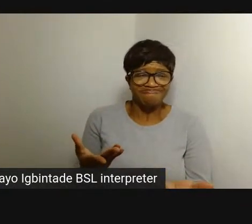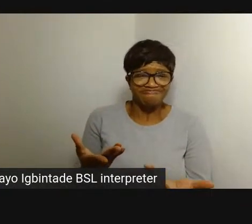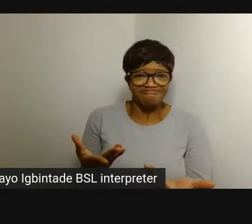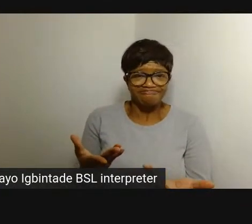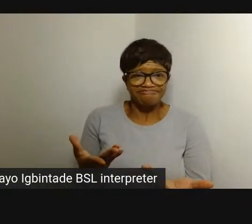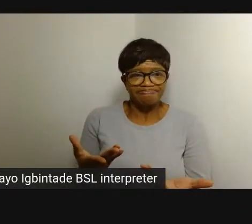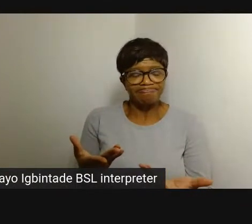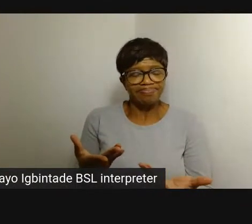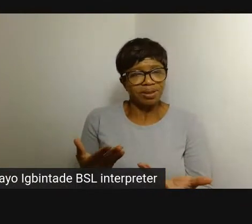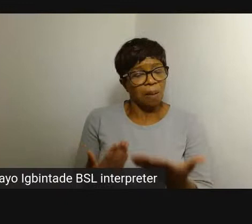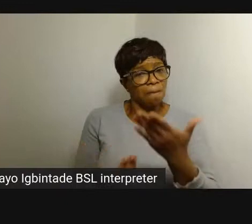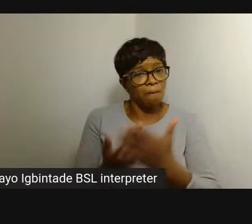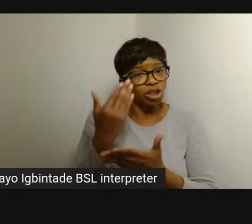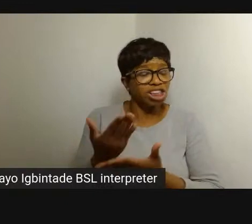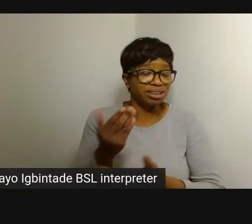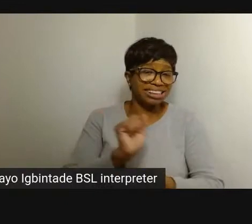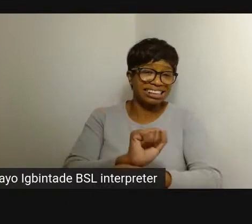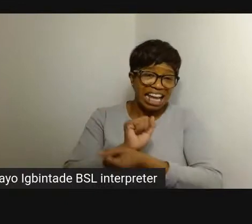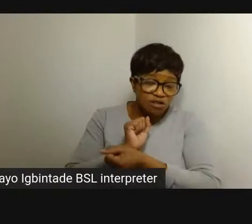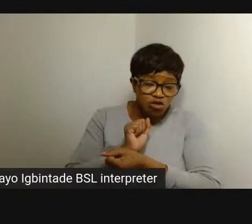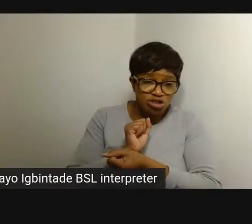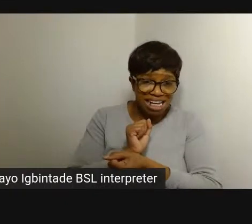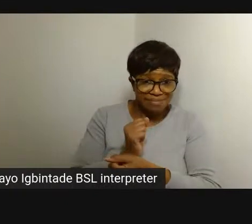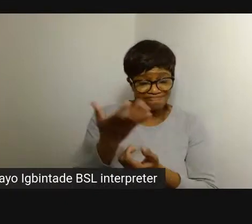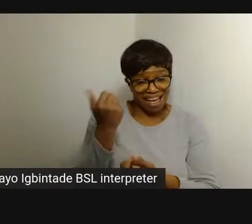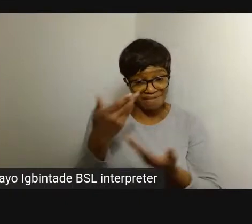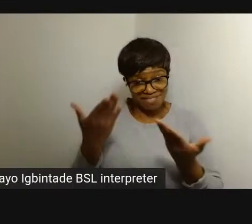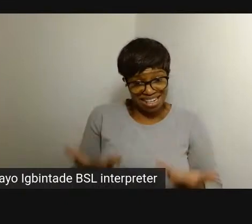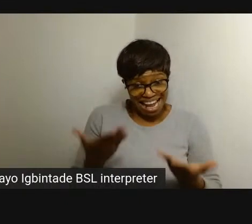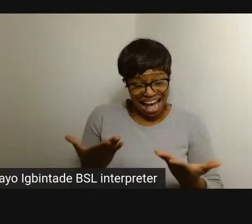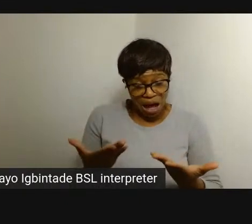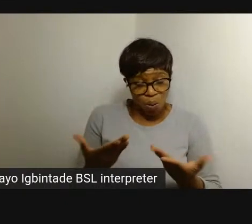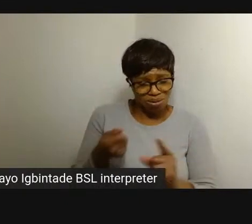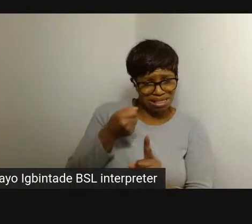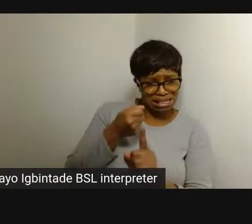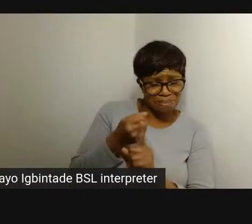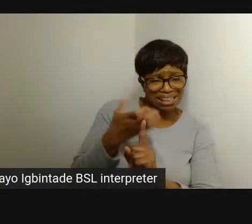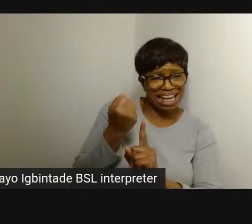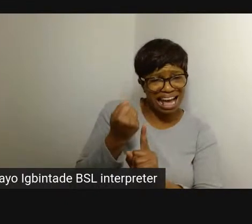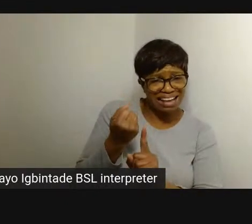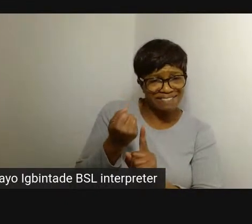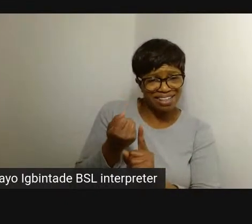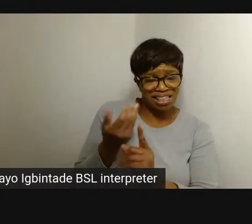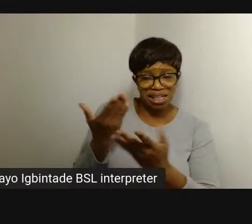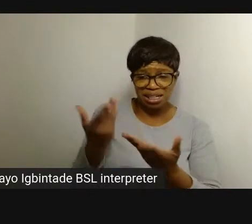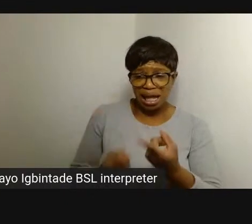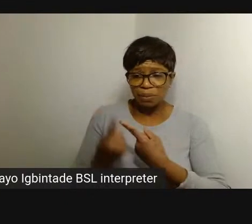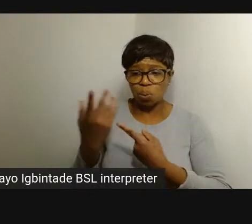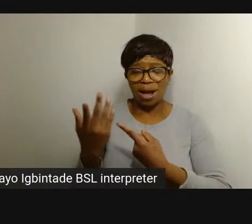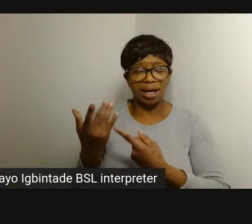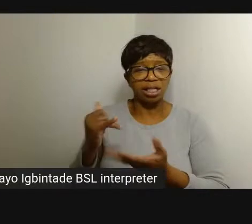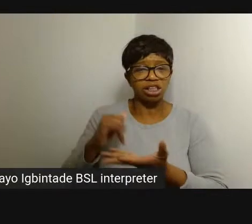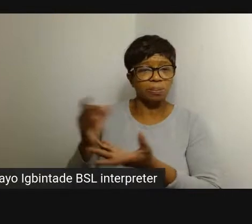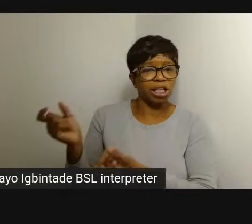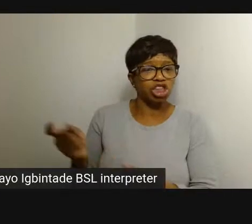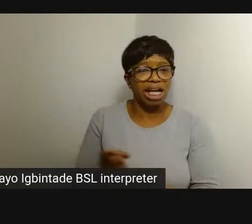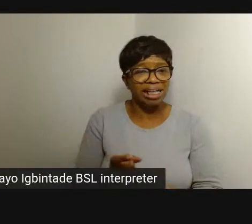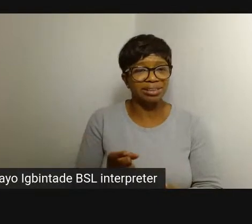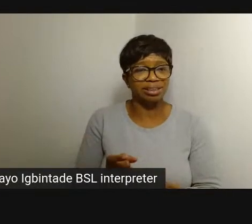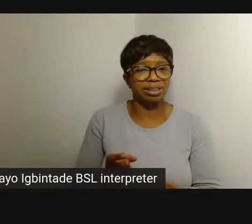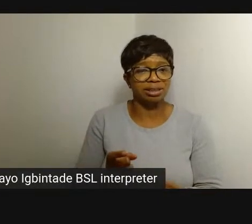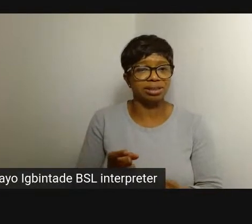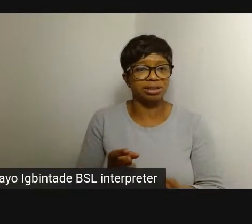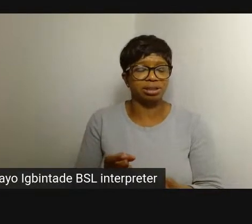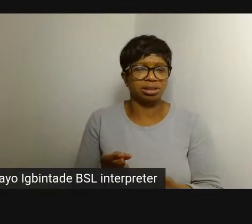impact of modern slavery that is found particularly in supply chains in the UK